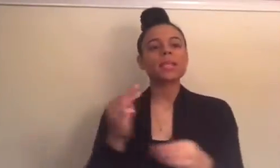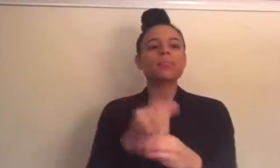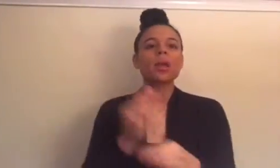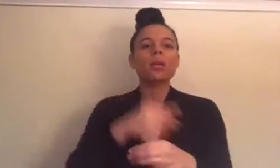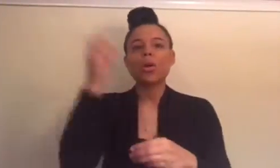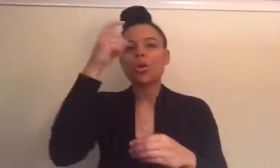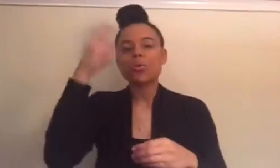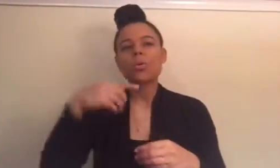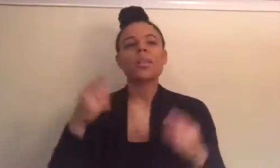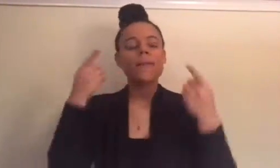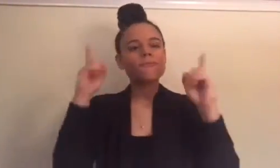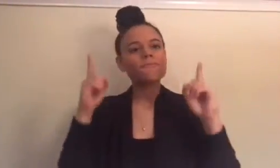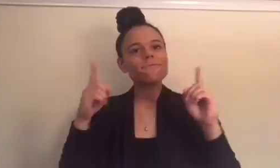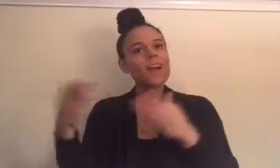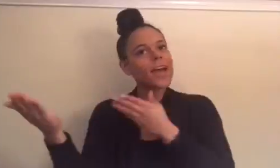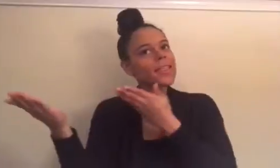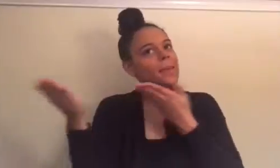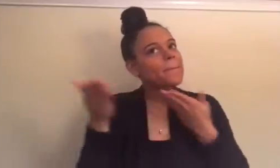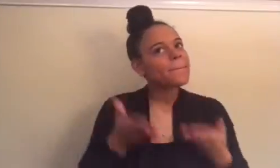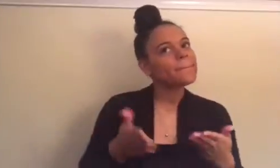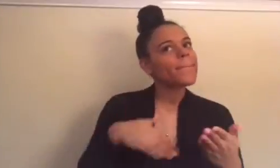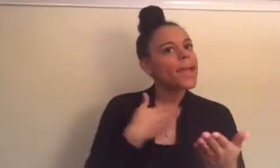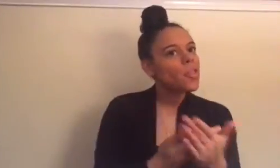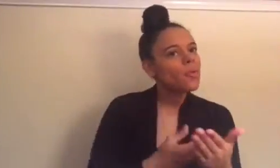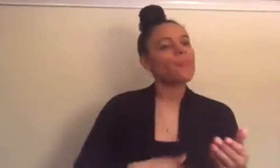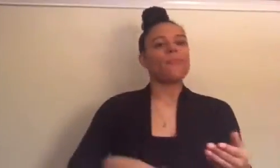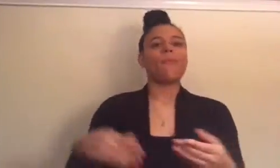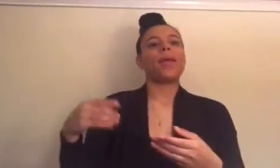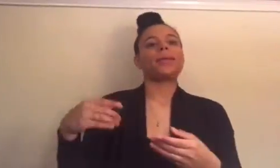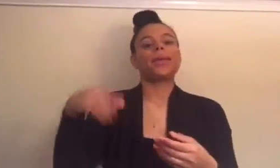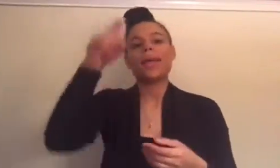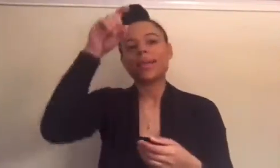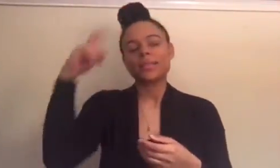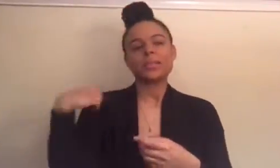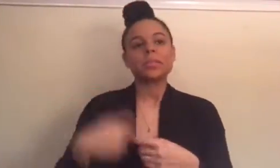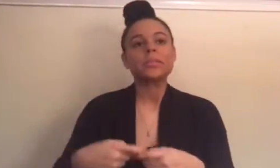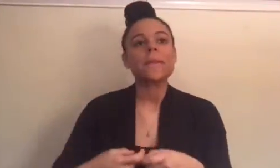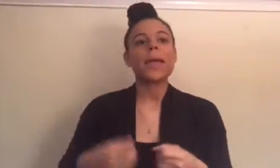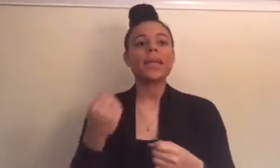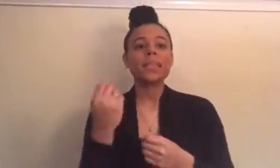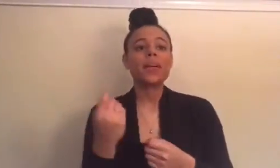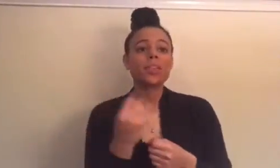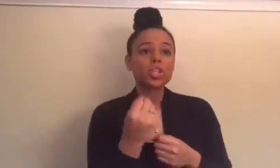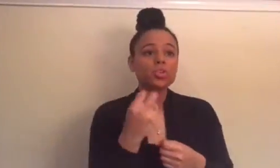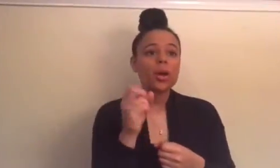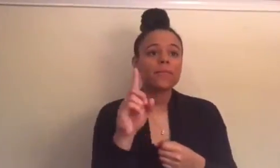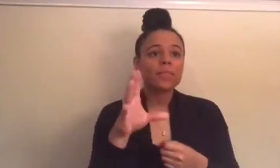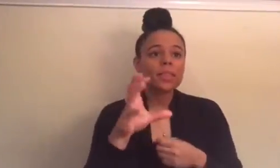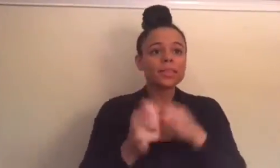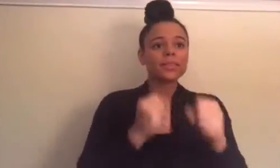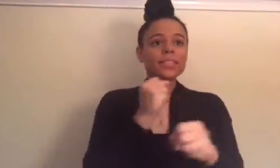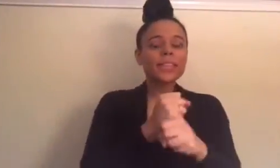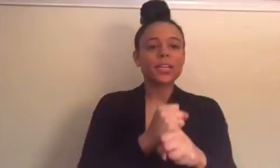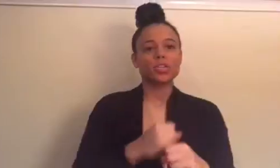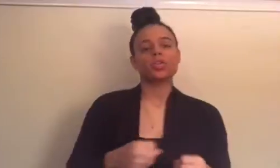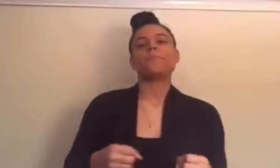to Europe, which is to say Spain, in the 11th and 12th century. And when they arrived, there was tremendous interest